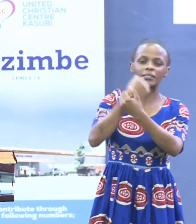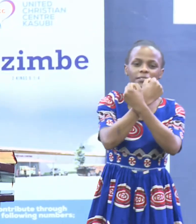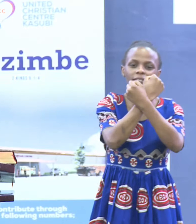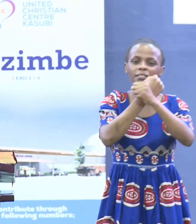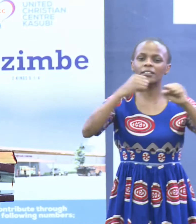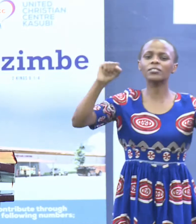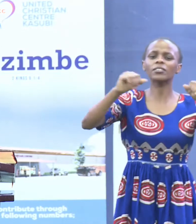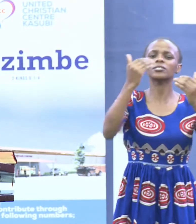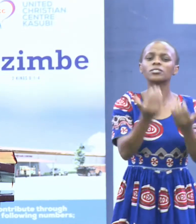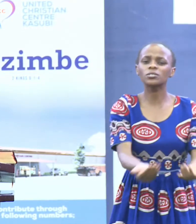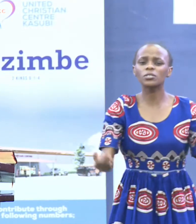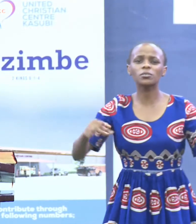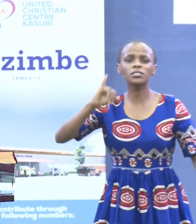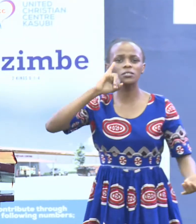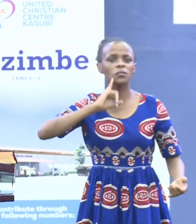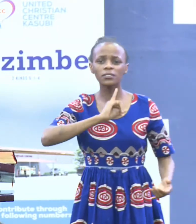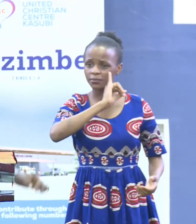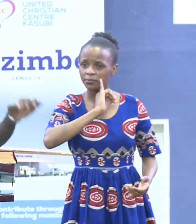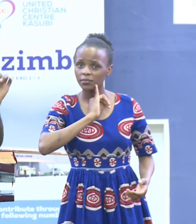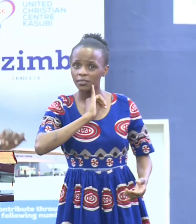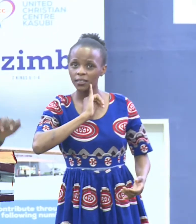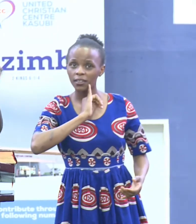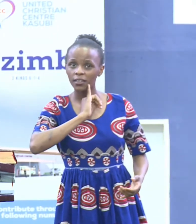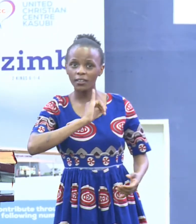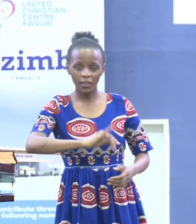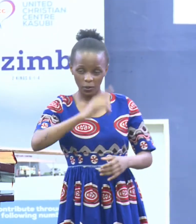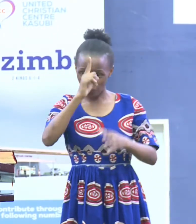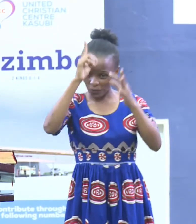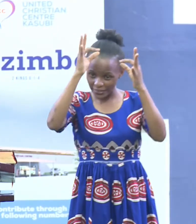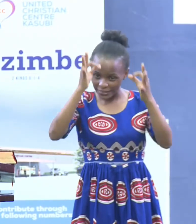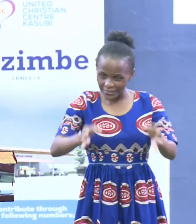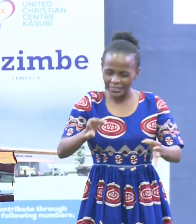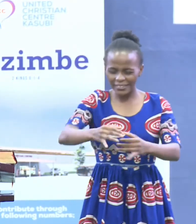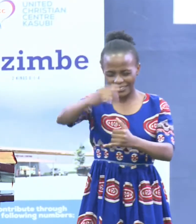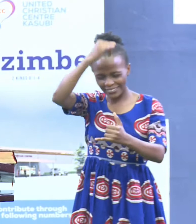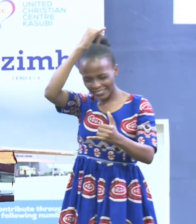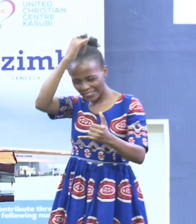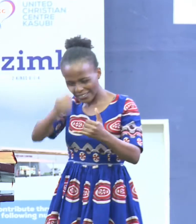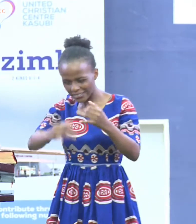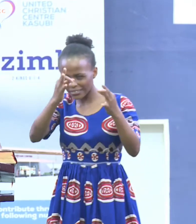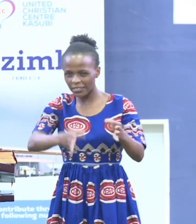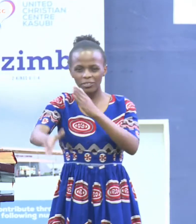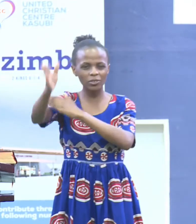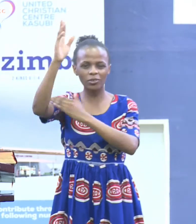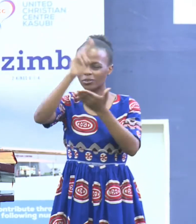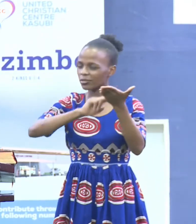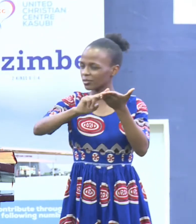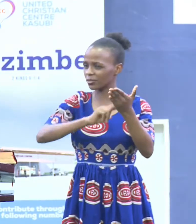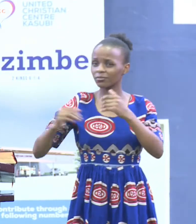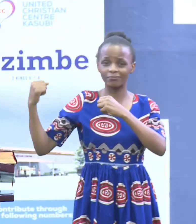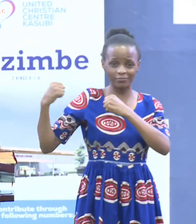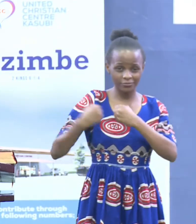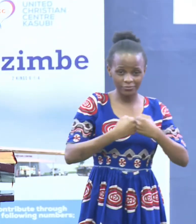that when God was redeeming the children of Israel, is the last weapon that He